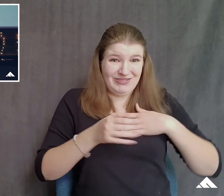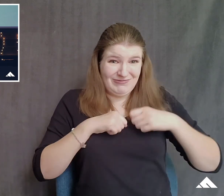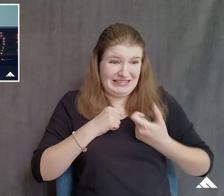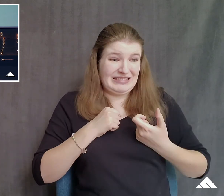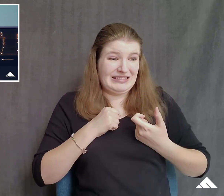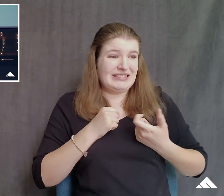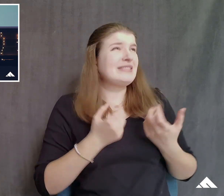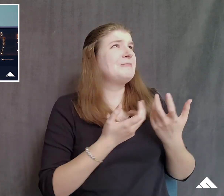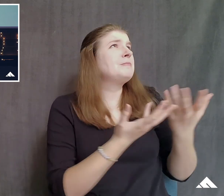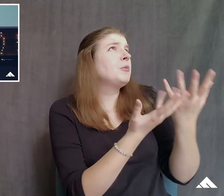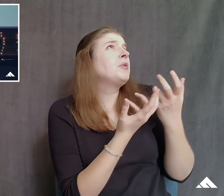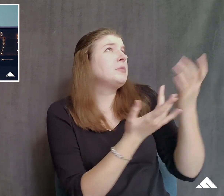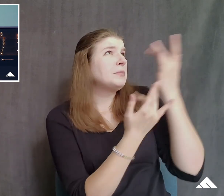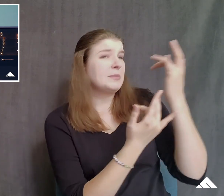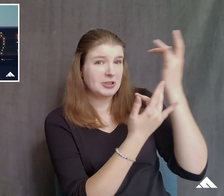want mercy.